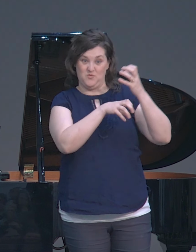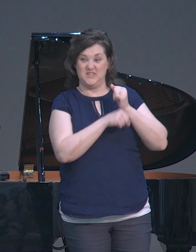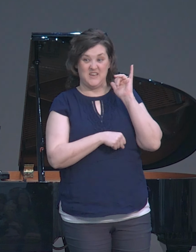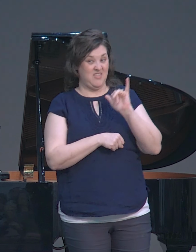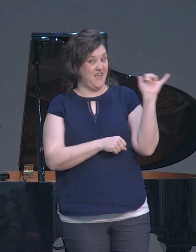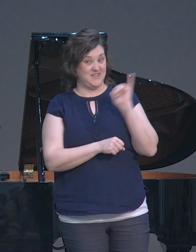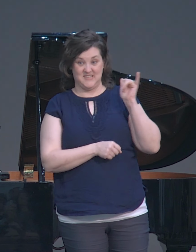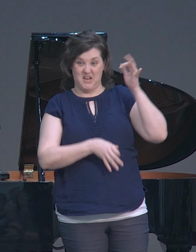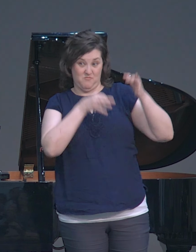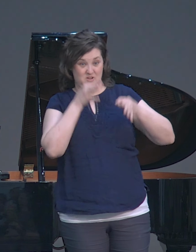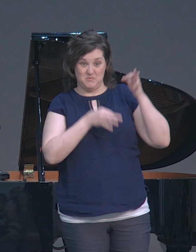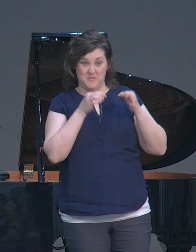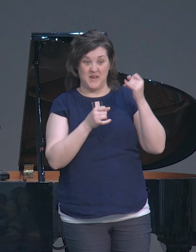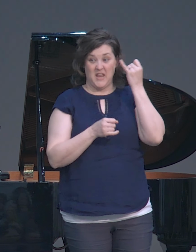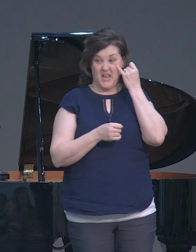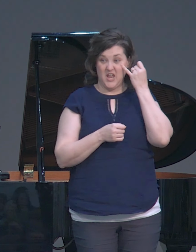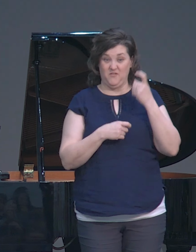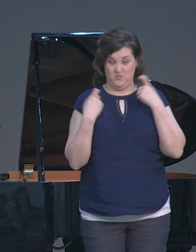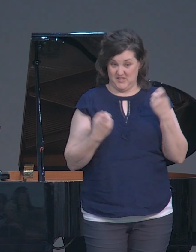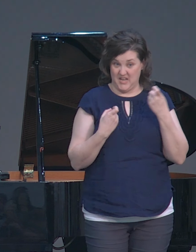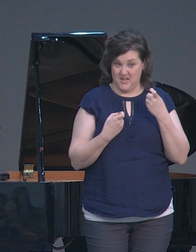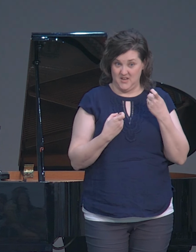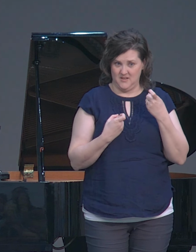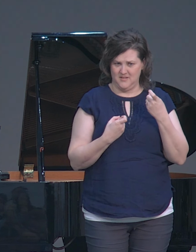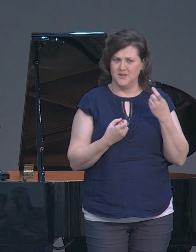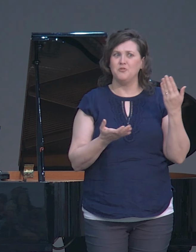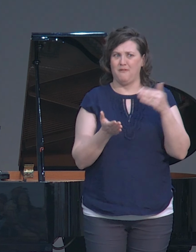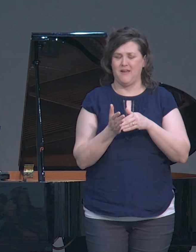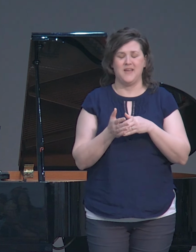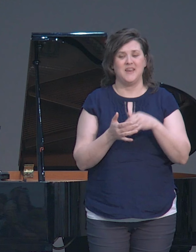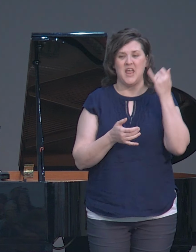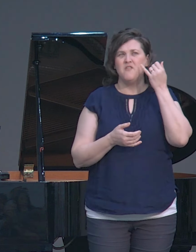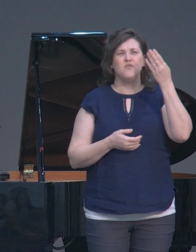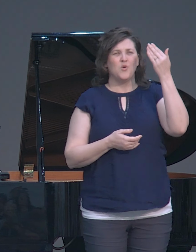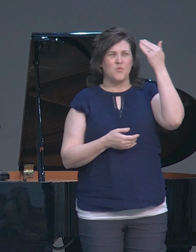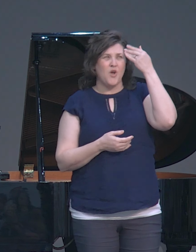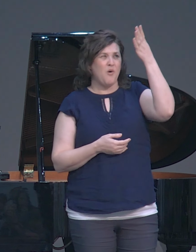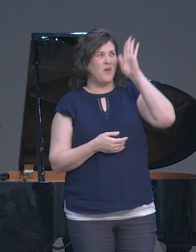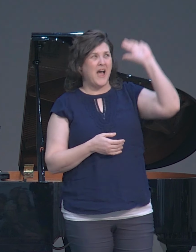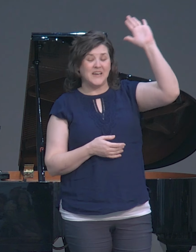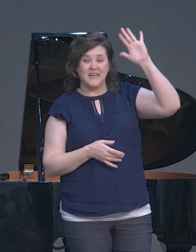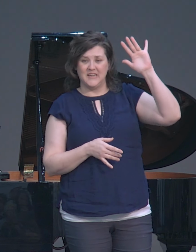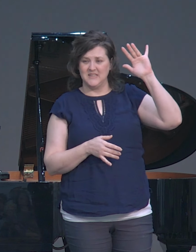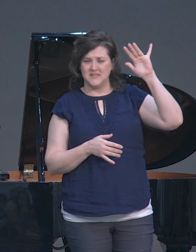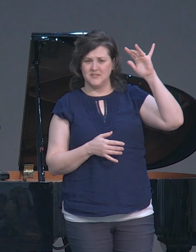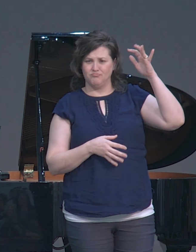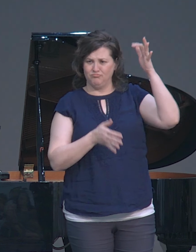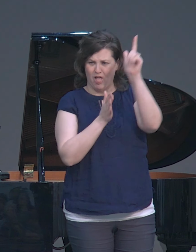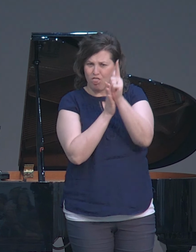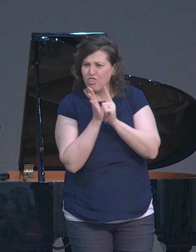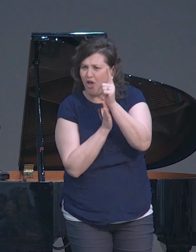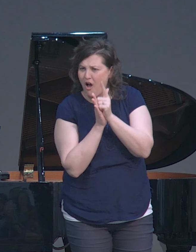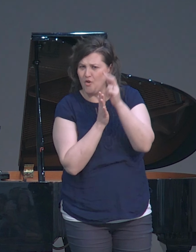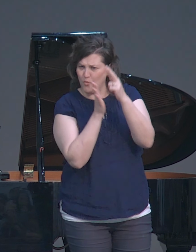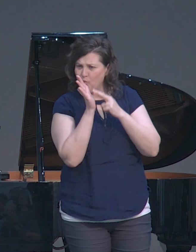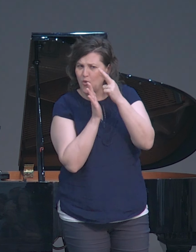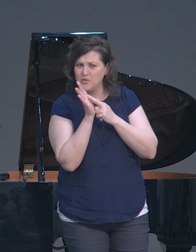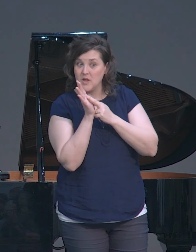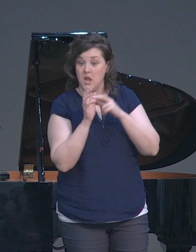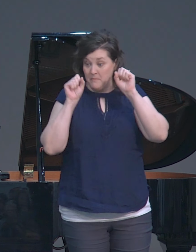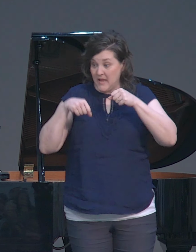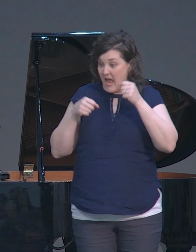those standards. Let me say that again. If you know God's standards well enough to condemn